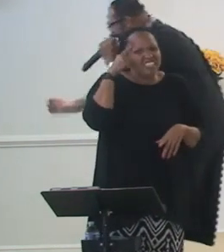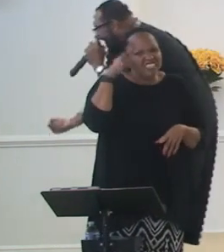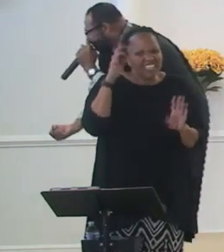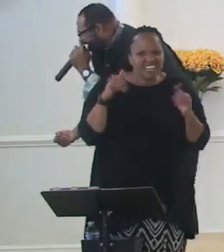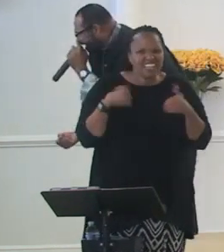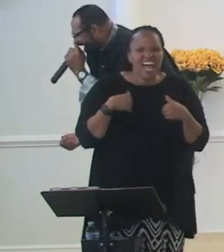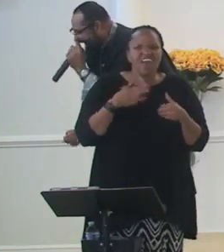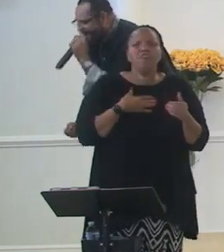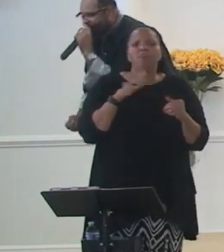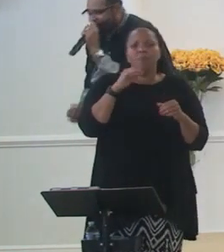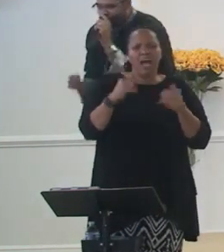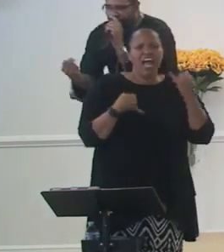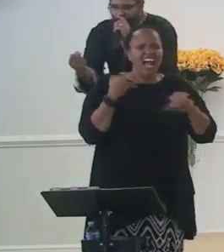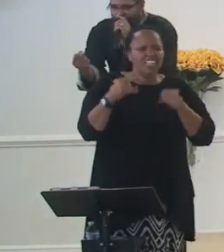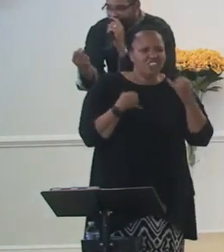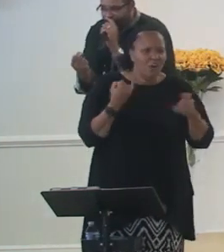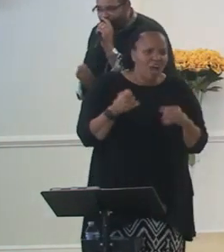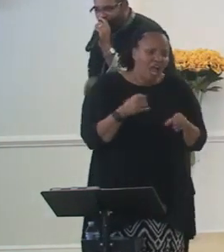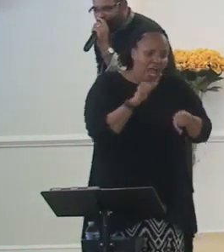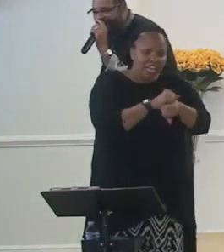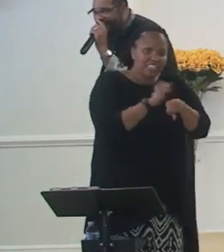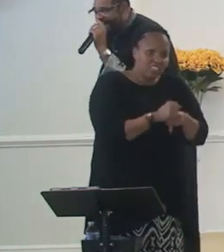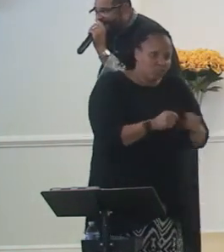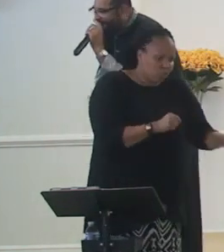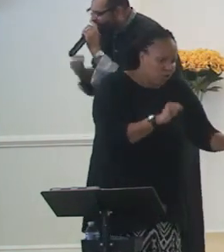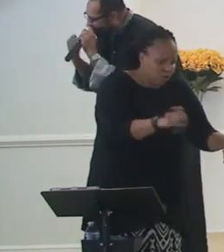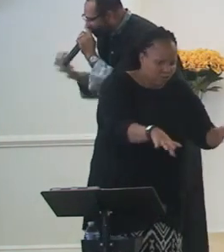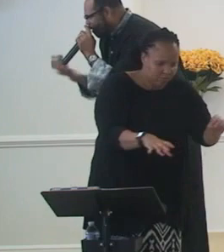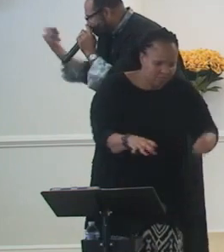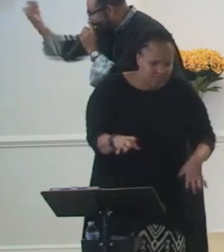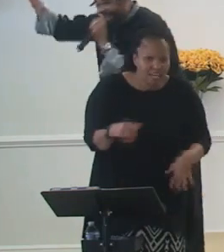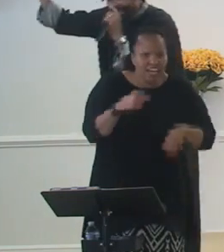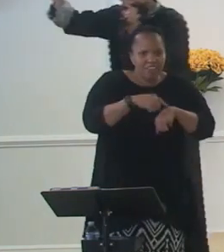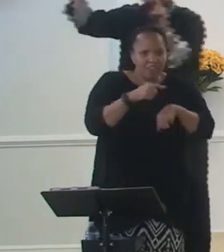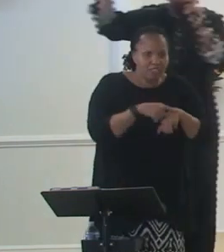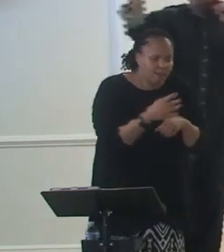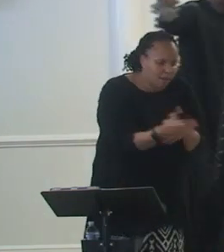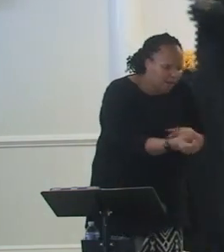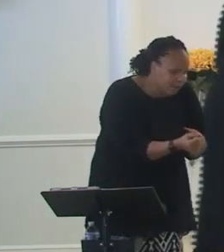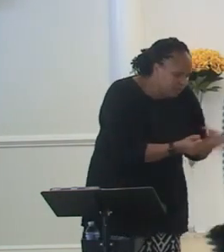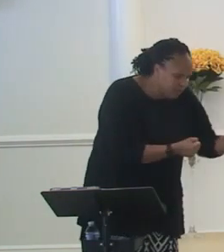going to have my job, did you? The stones that were thrown, throw them back.